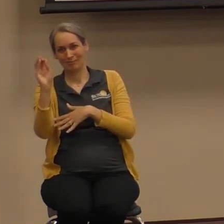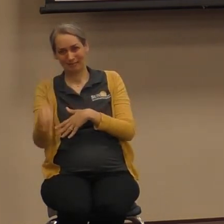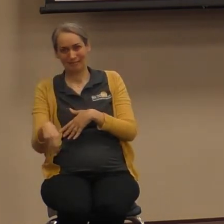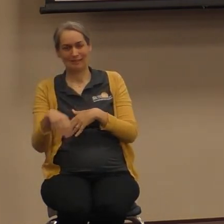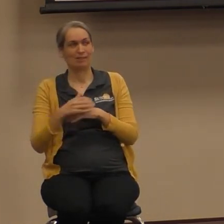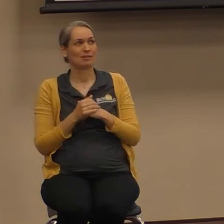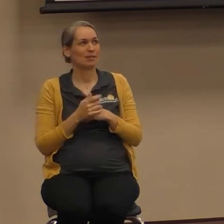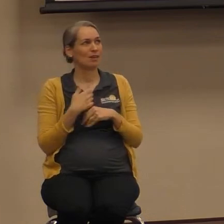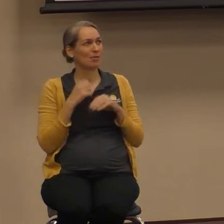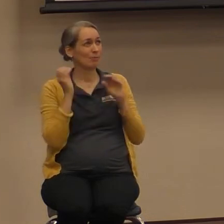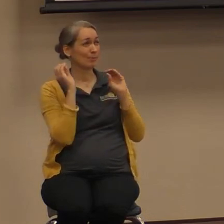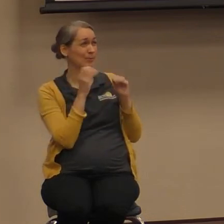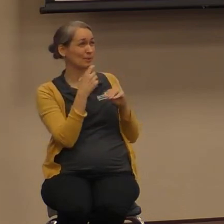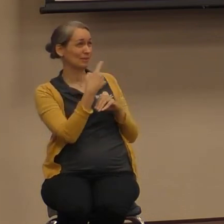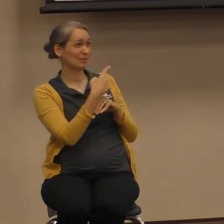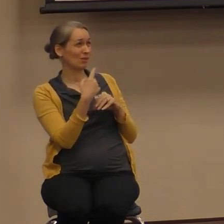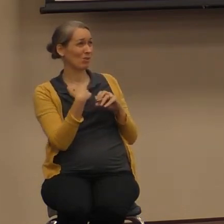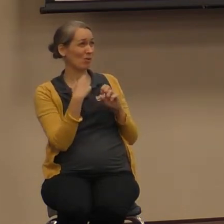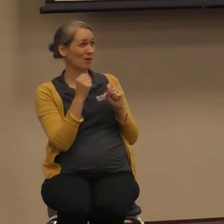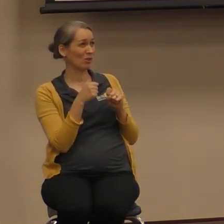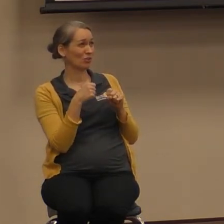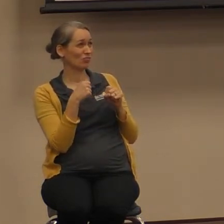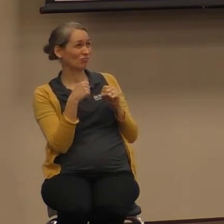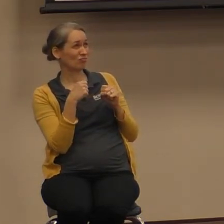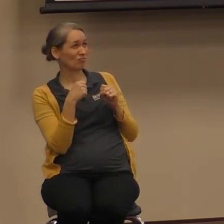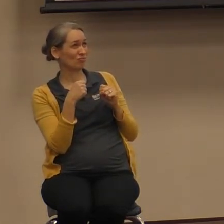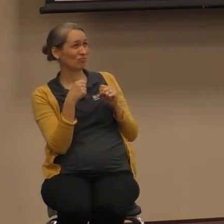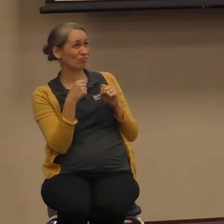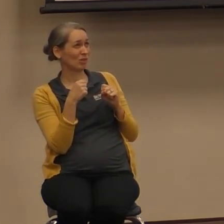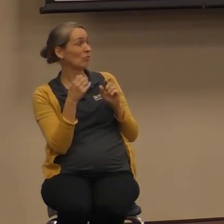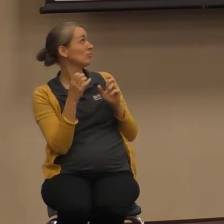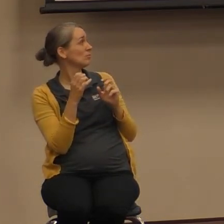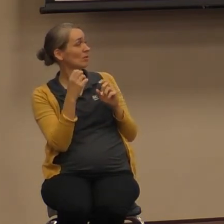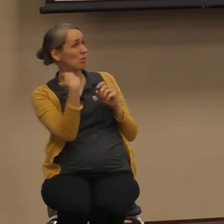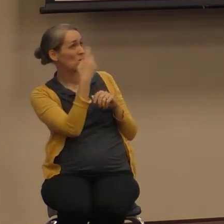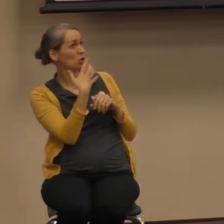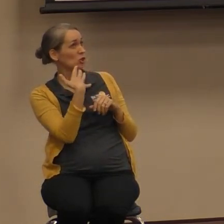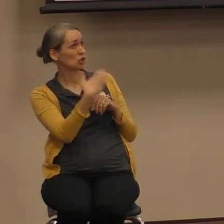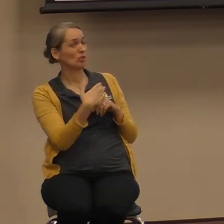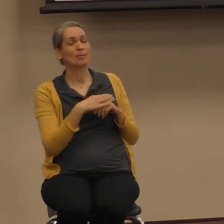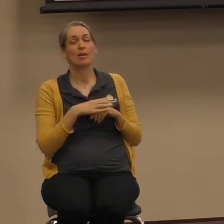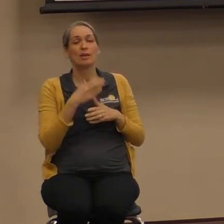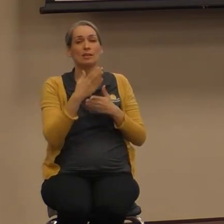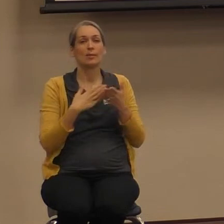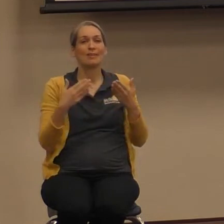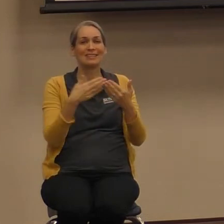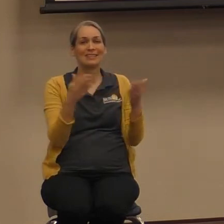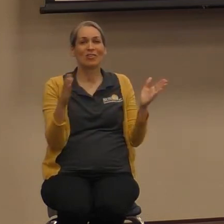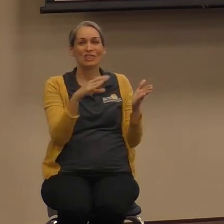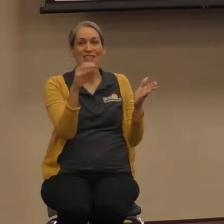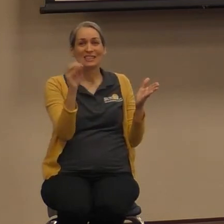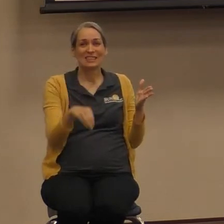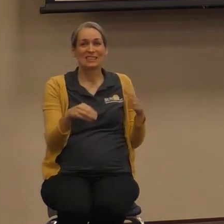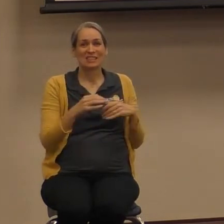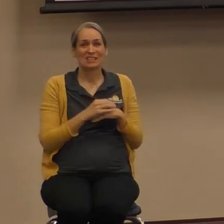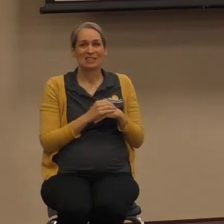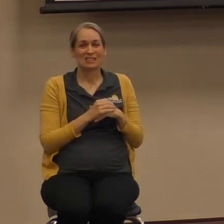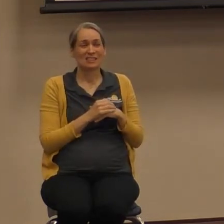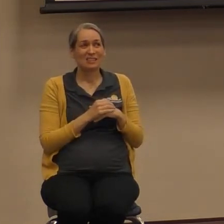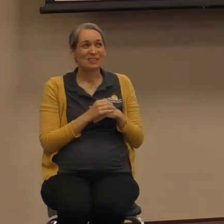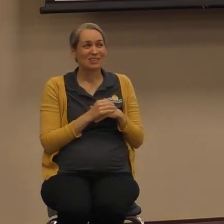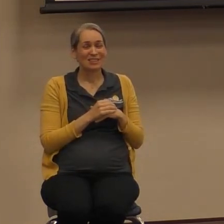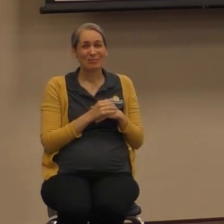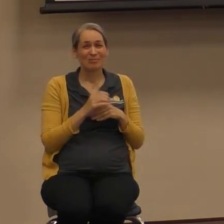I put this on so I could get out of the way just in case, but we're looking good. So some general statistics. This might be a little